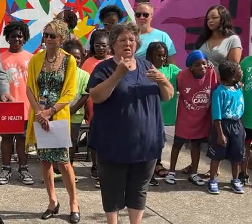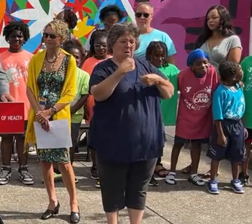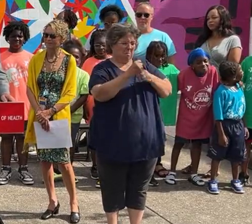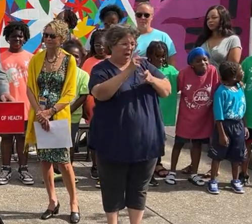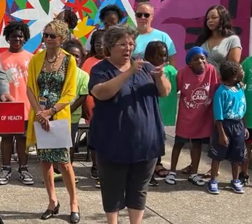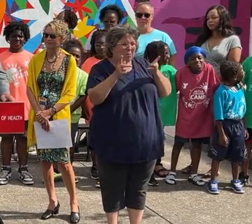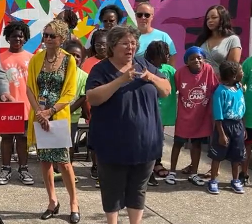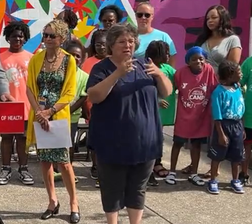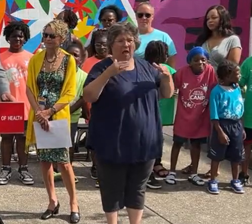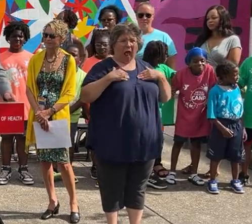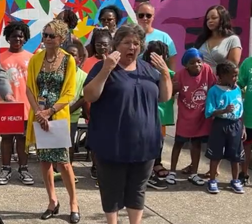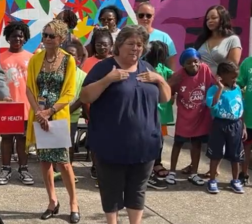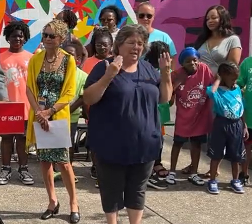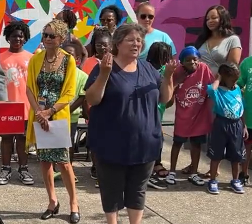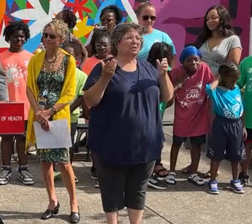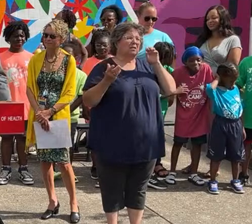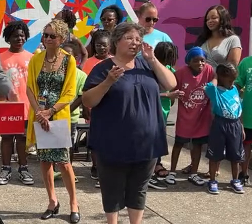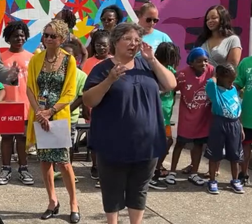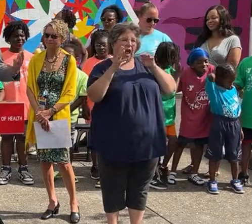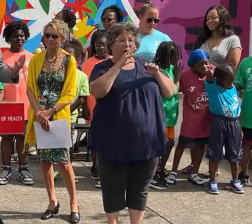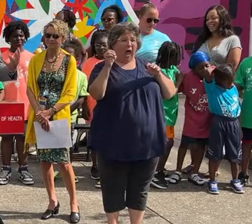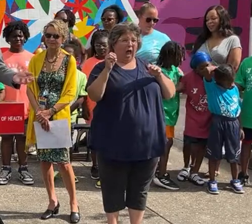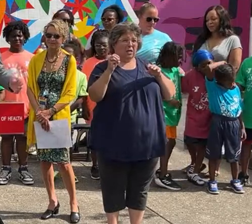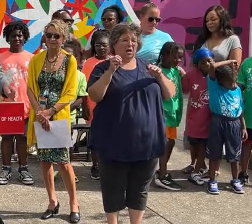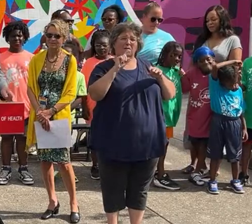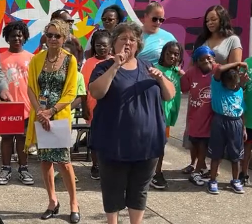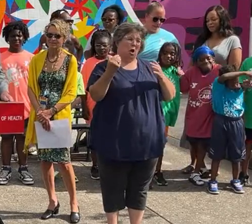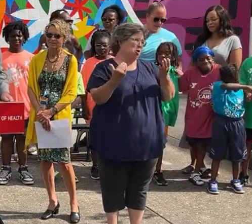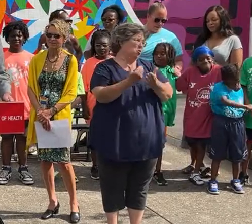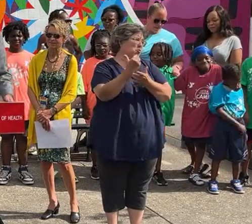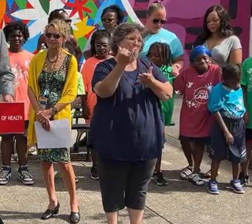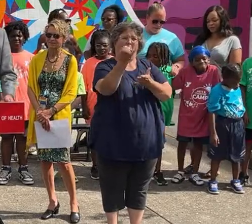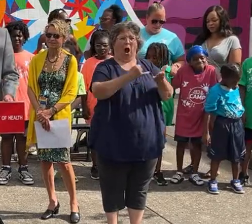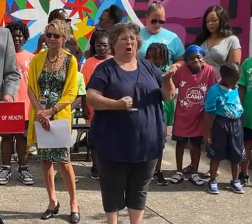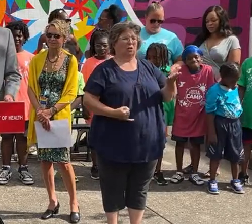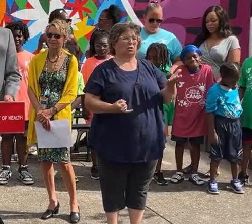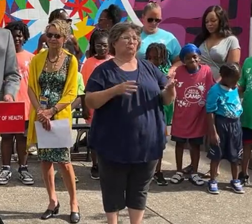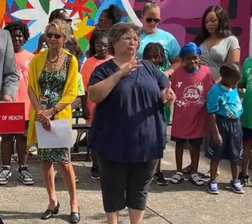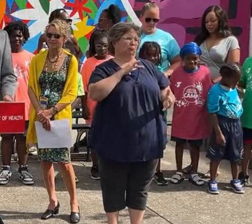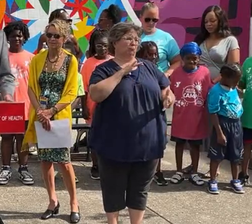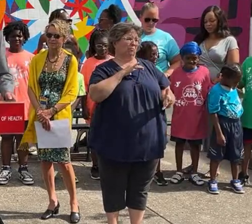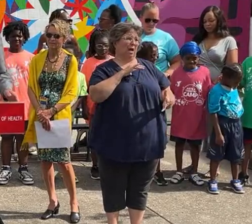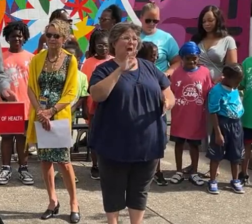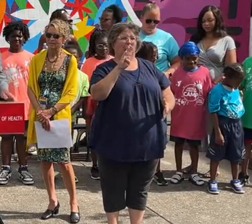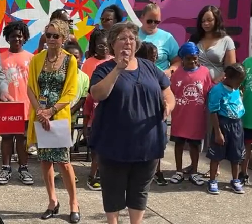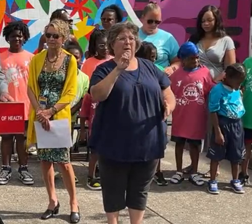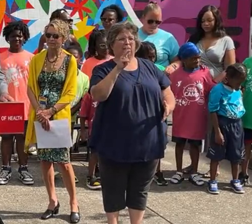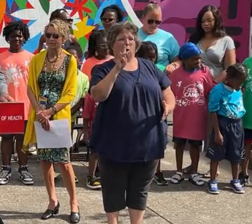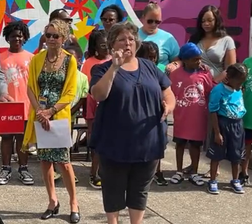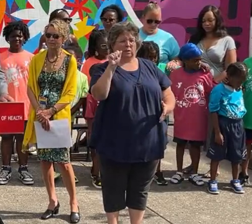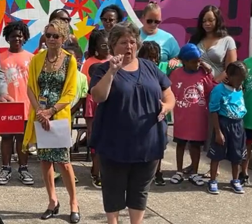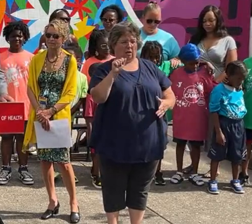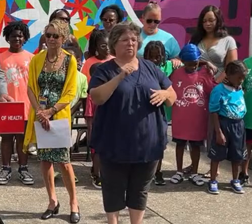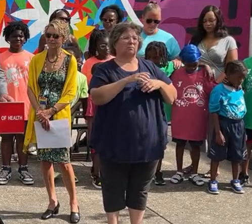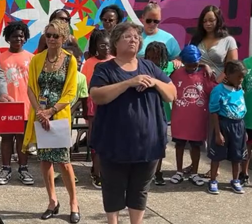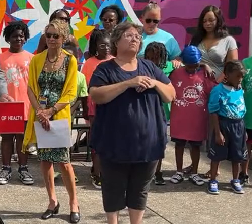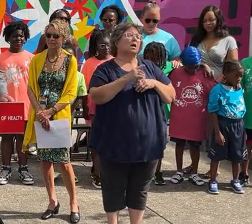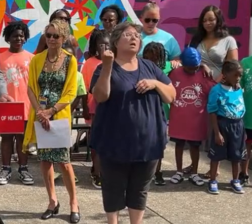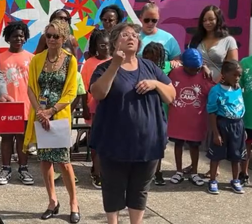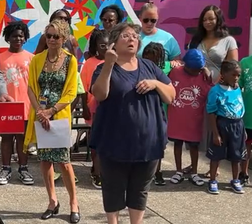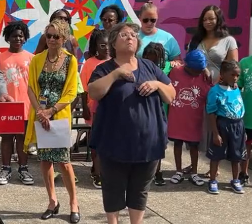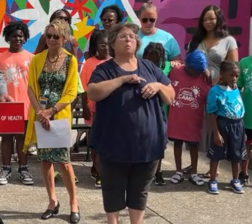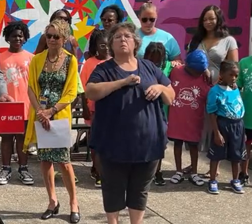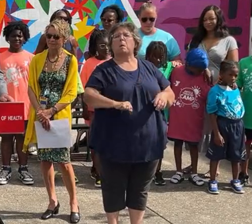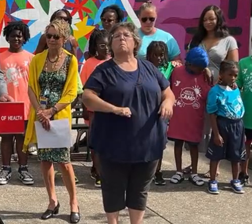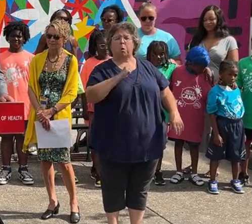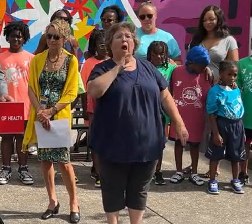place of happiness and joy, and a vibrant new piece of artwork from Ben Volta and Idris Wajid, something that we can